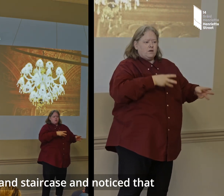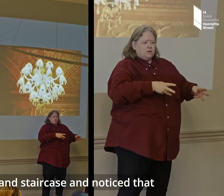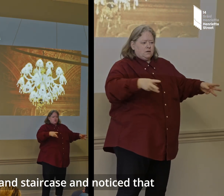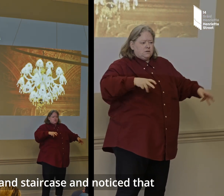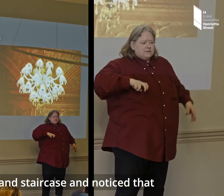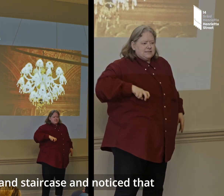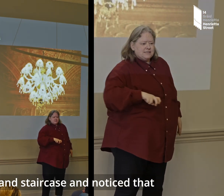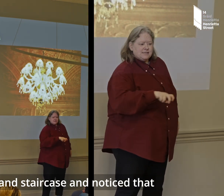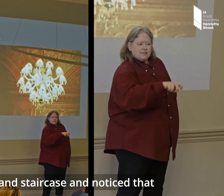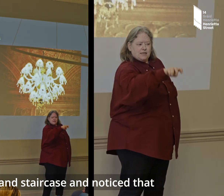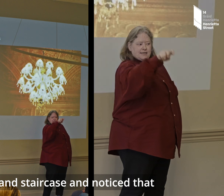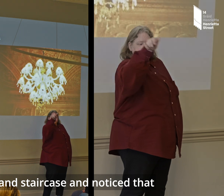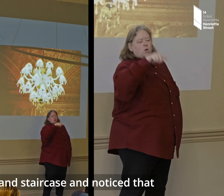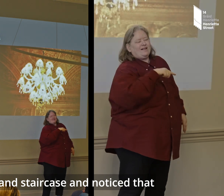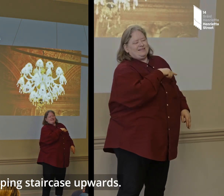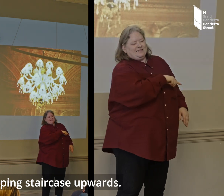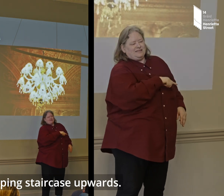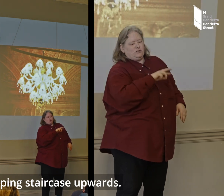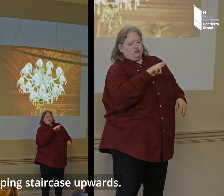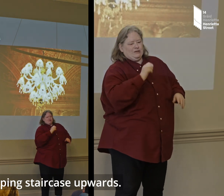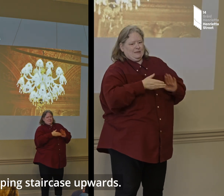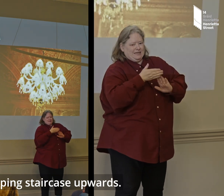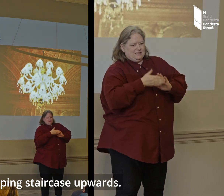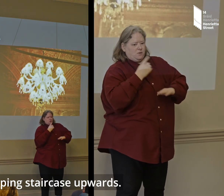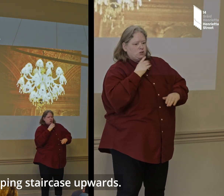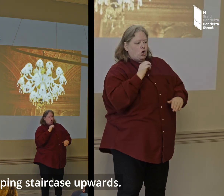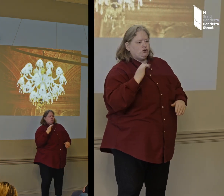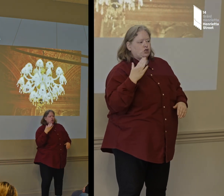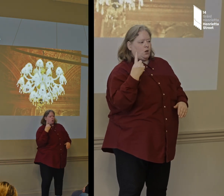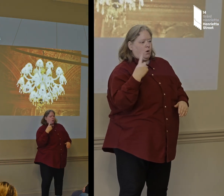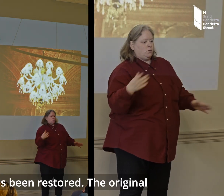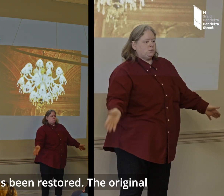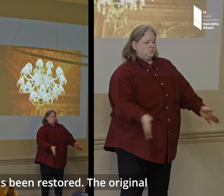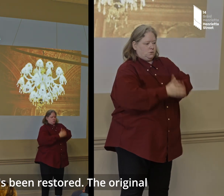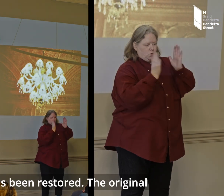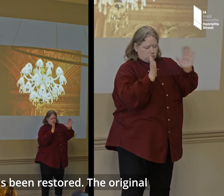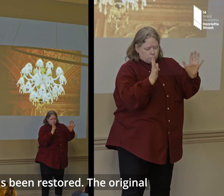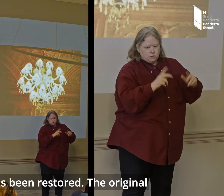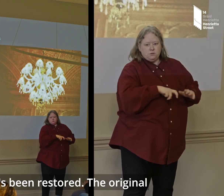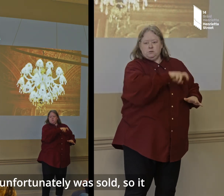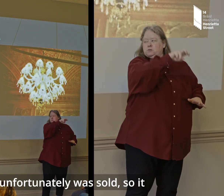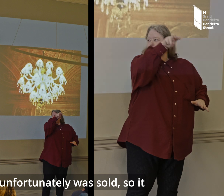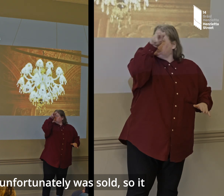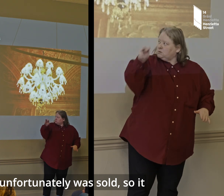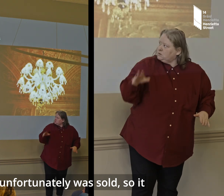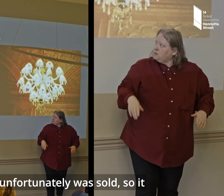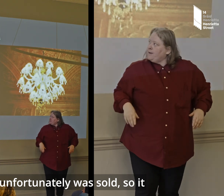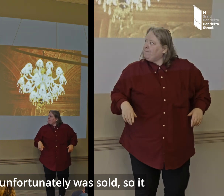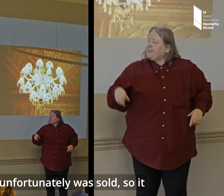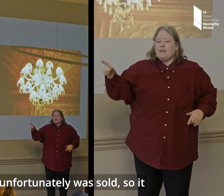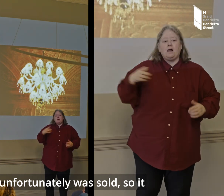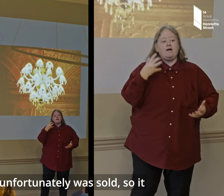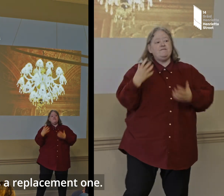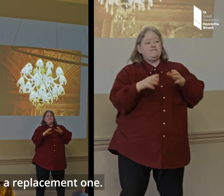grand staircase and noticed that sweeping staircase upwards. Now that's been restored. The original staircase unfortunately